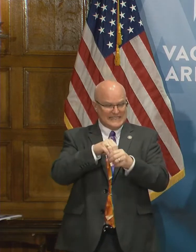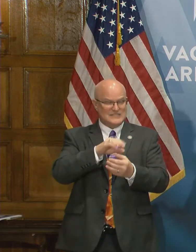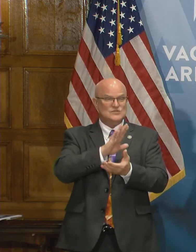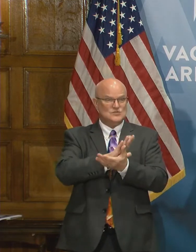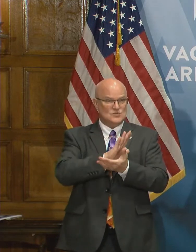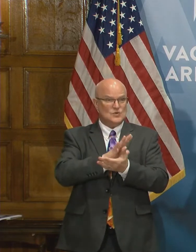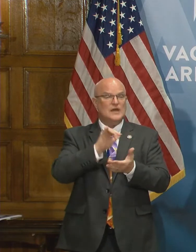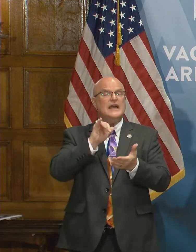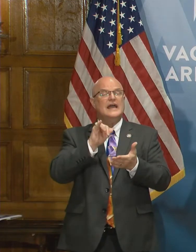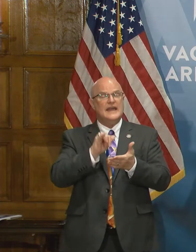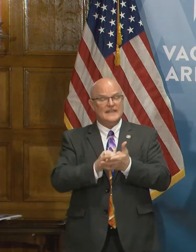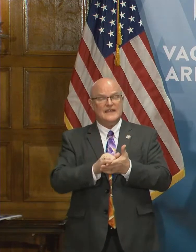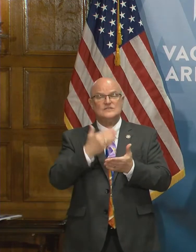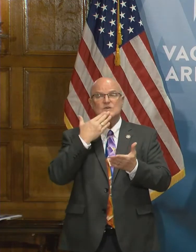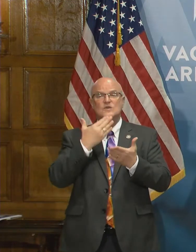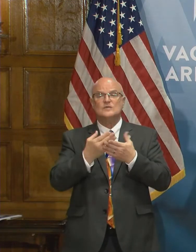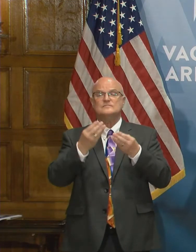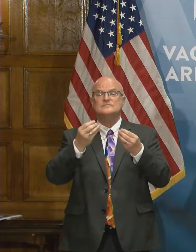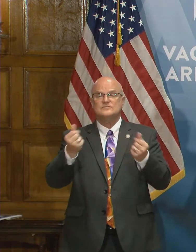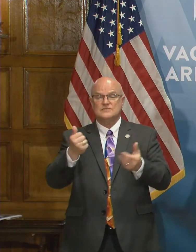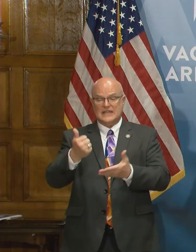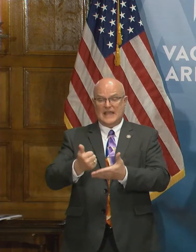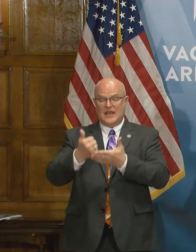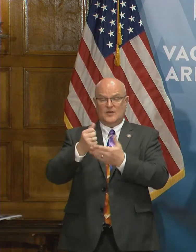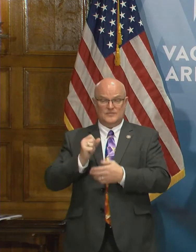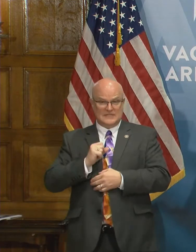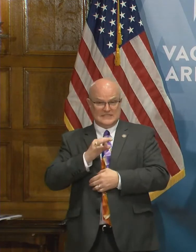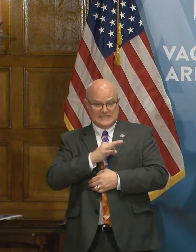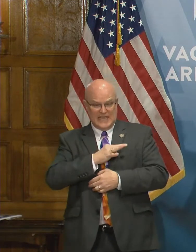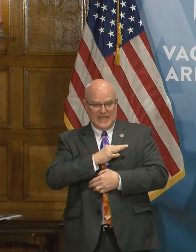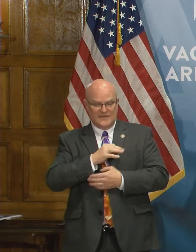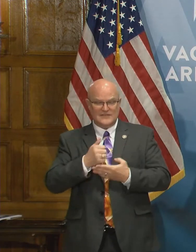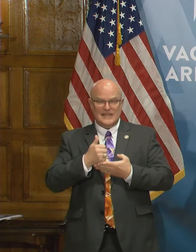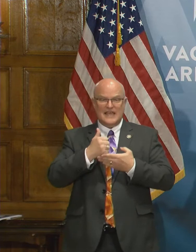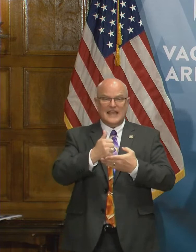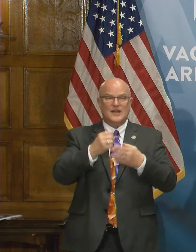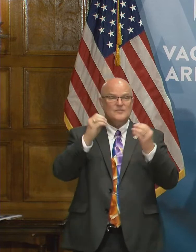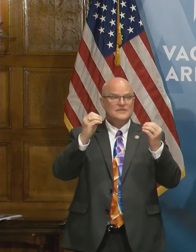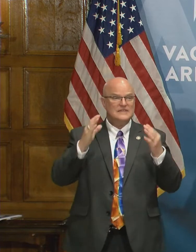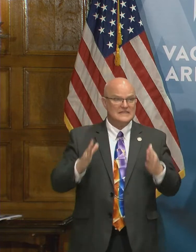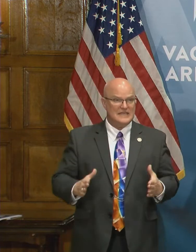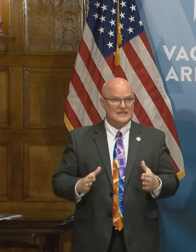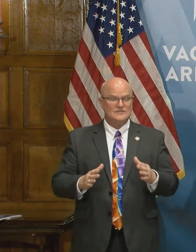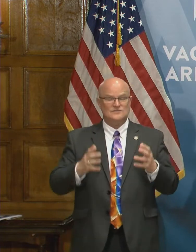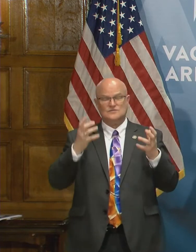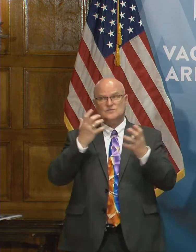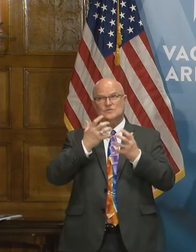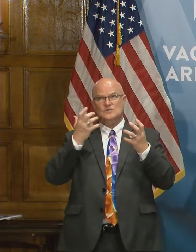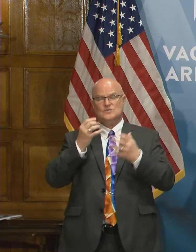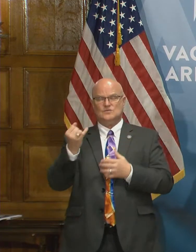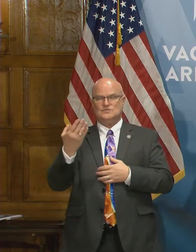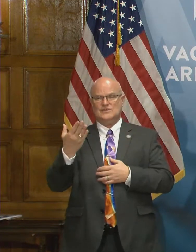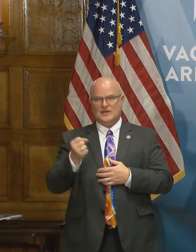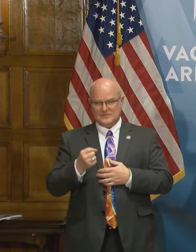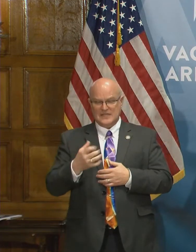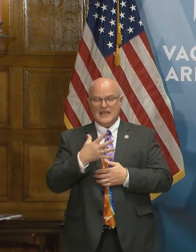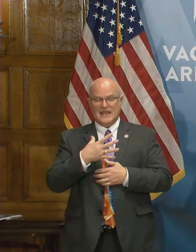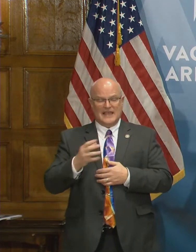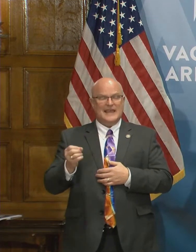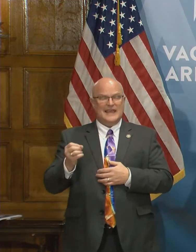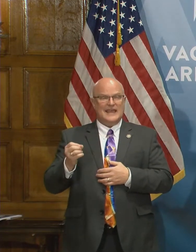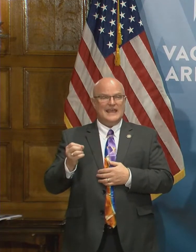a practical remedy to help our staff, to help the educators that are doing an extraordinary job,